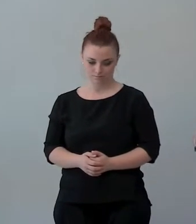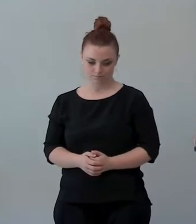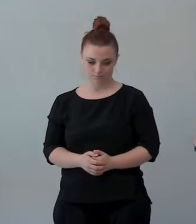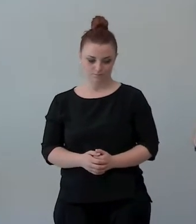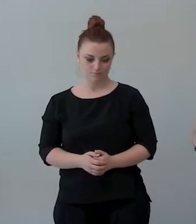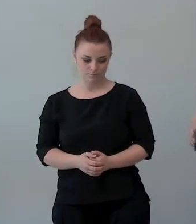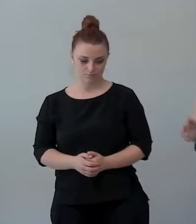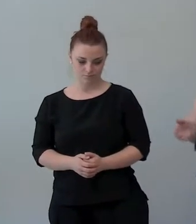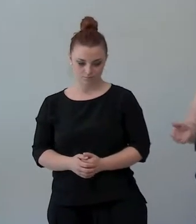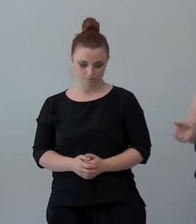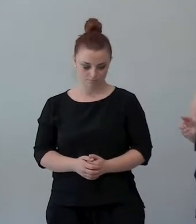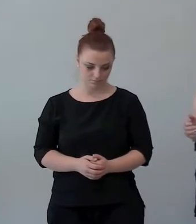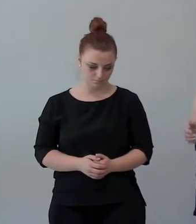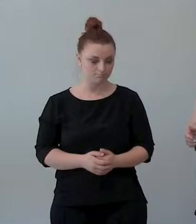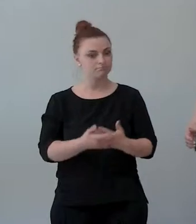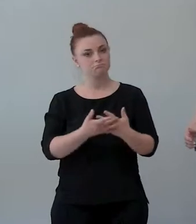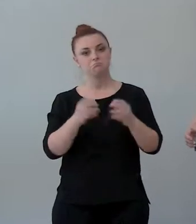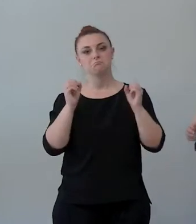sleep. Ok.